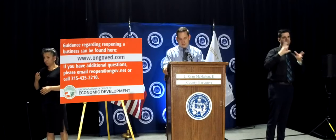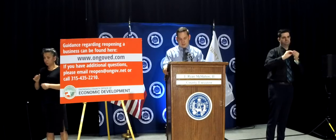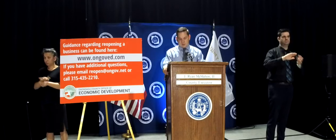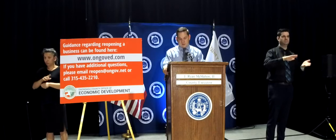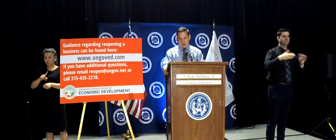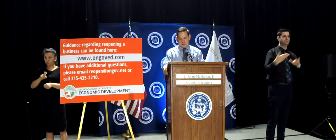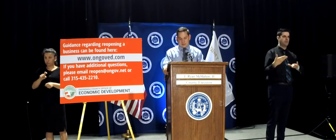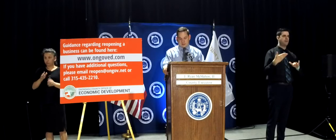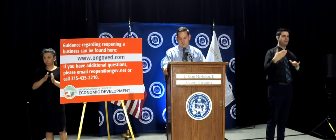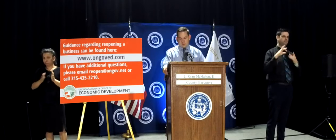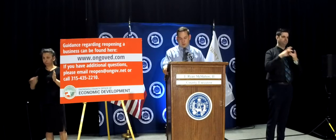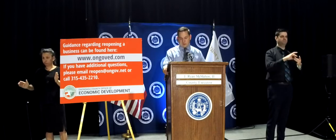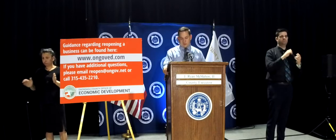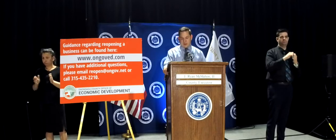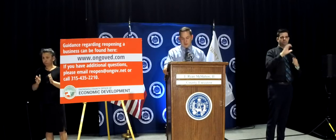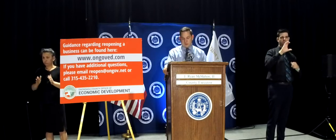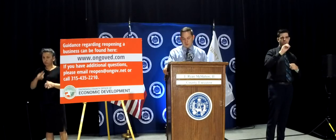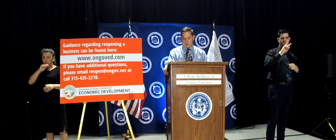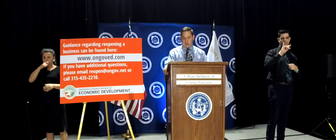Related to testing, we've now tested